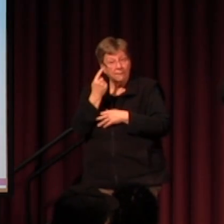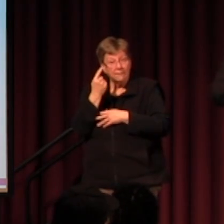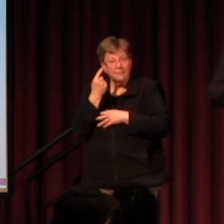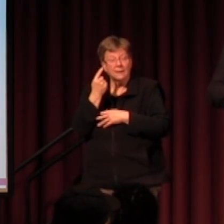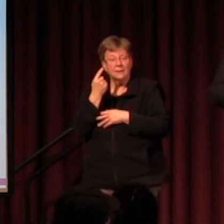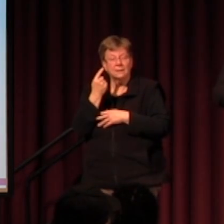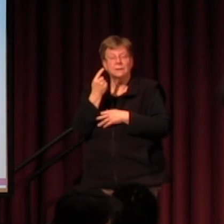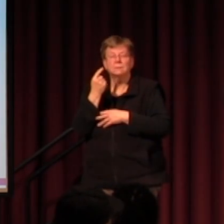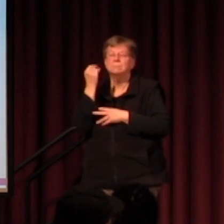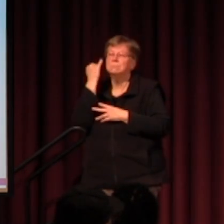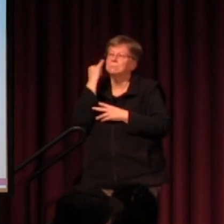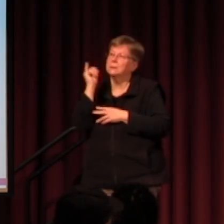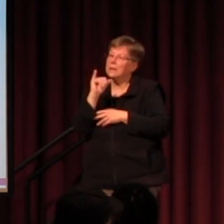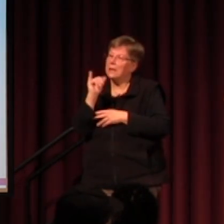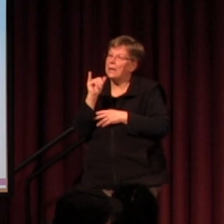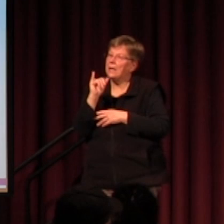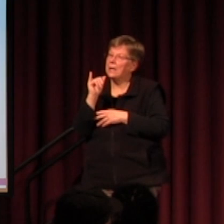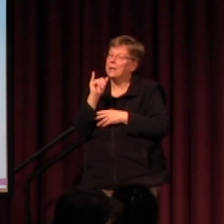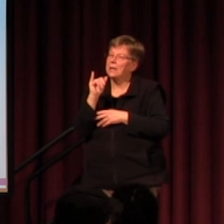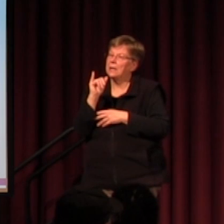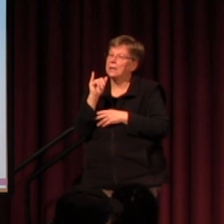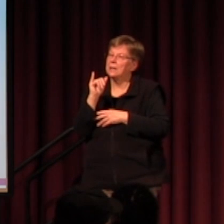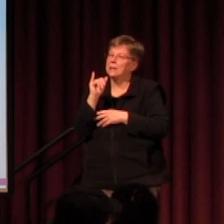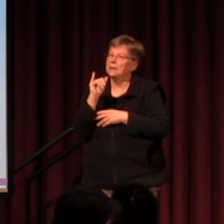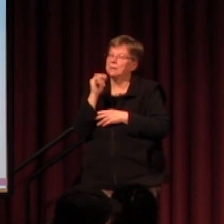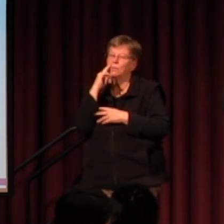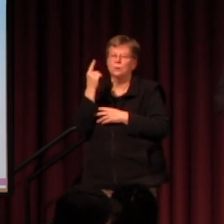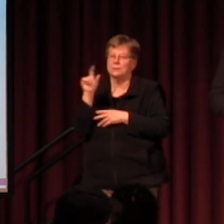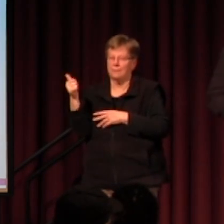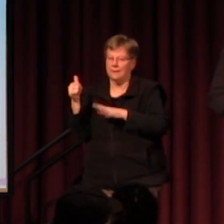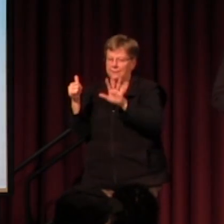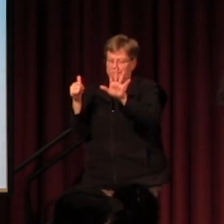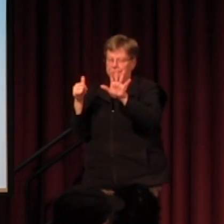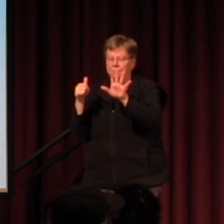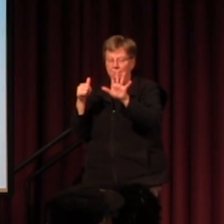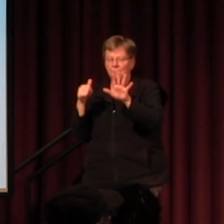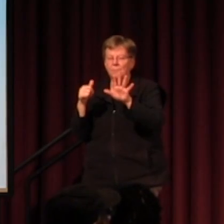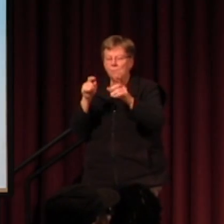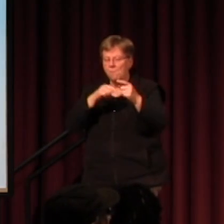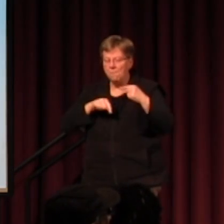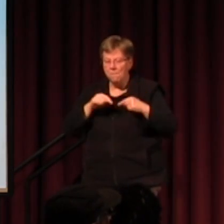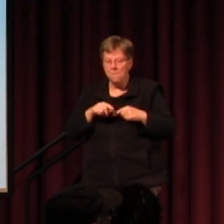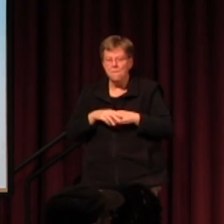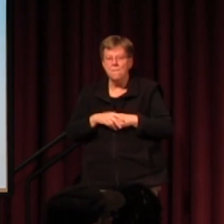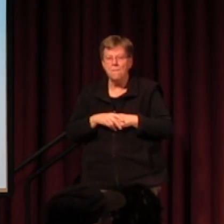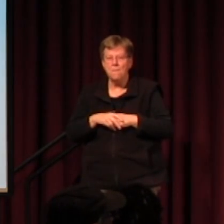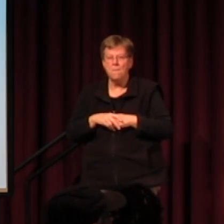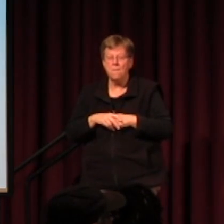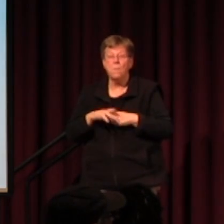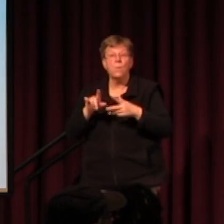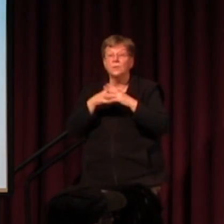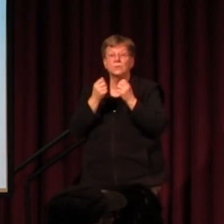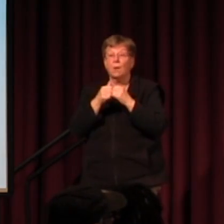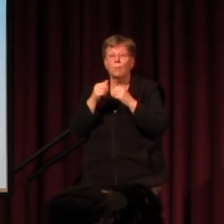in the same way that you think about it in other ways. So let me unpack this a little bit. Let's start with an inequitable system.